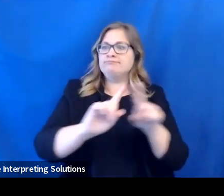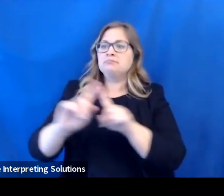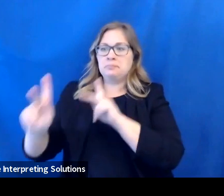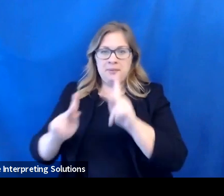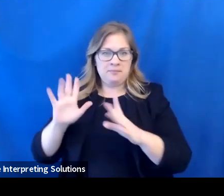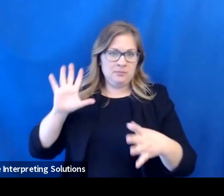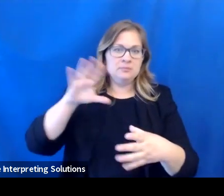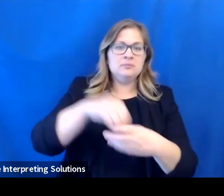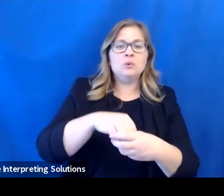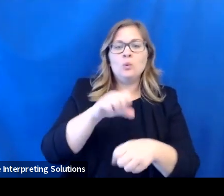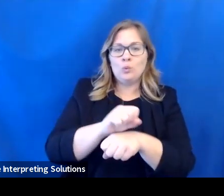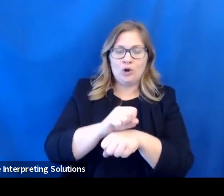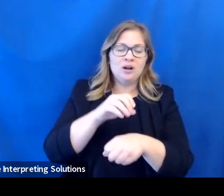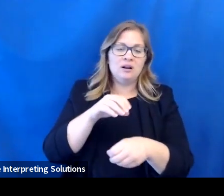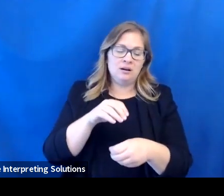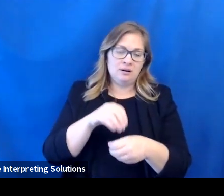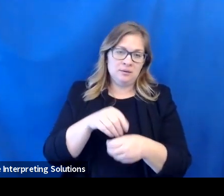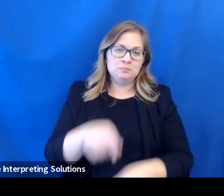both of those efforts.